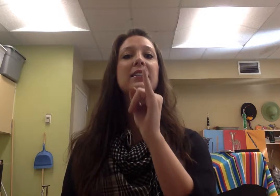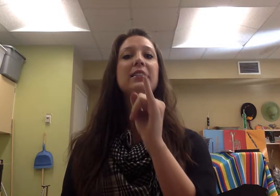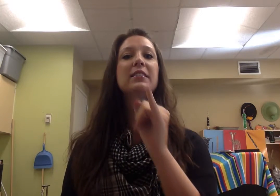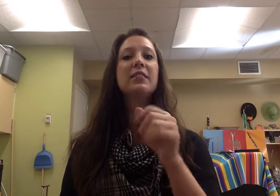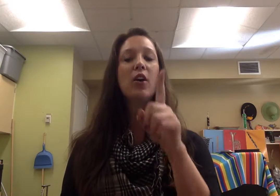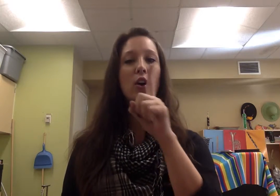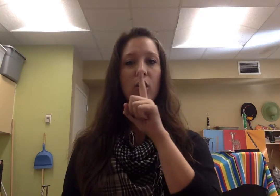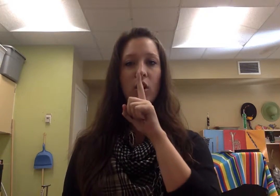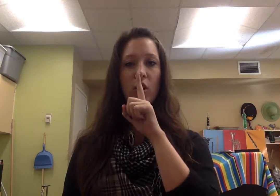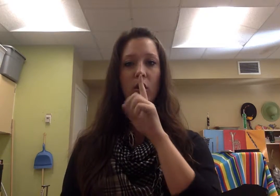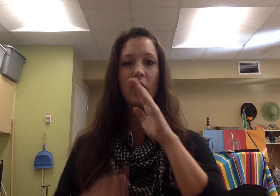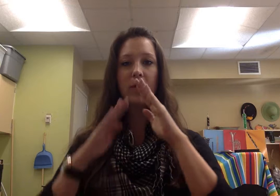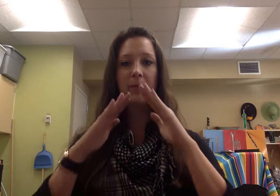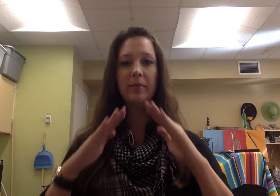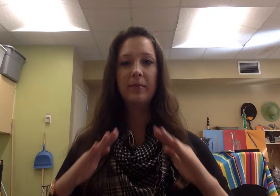is calm.